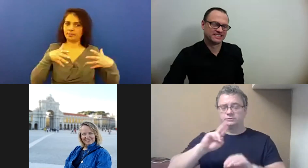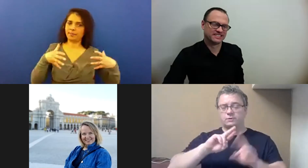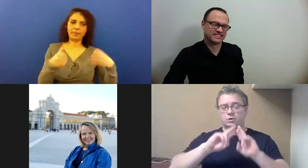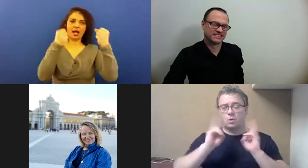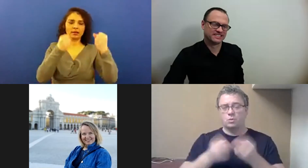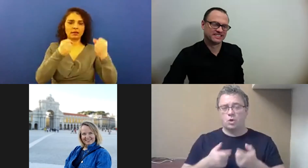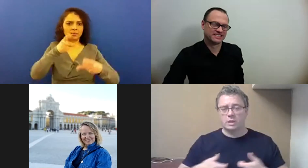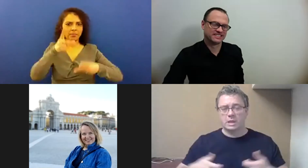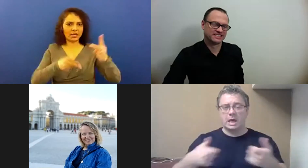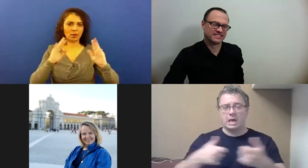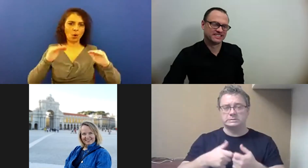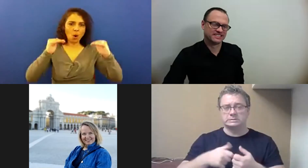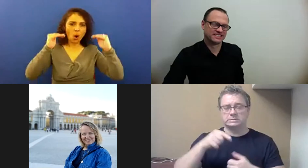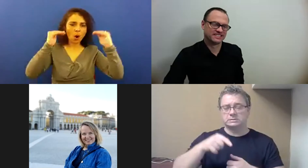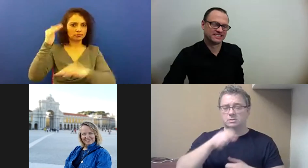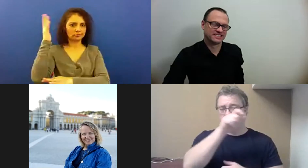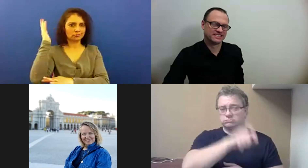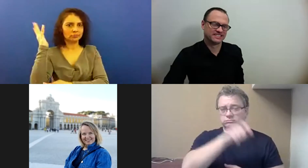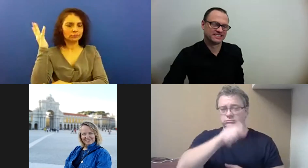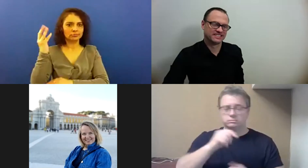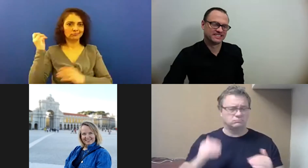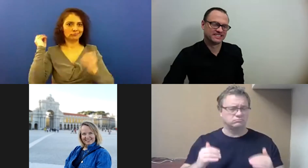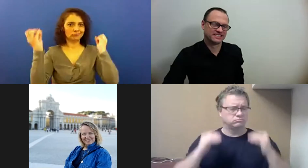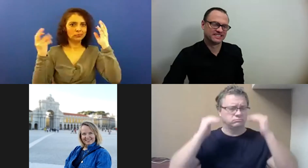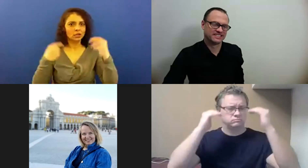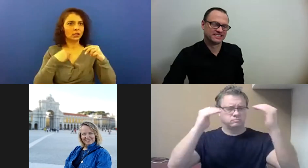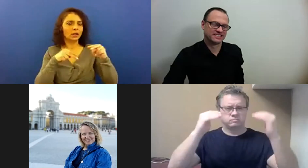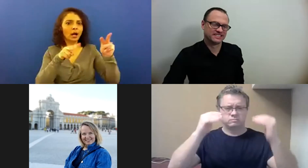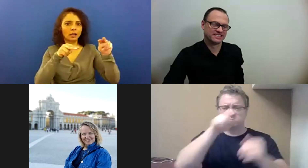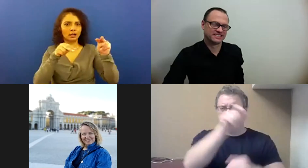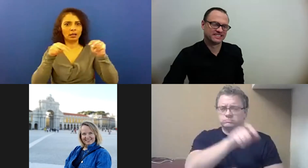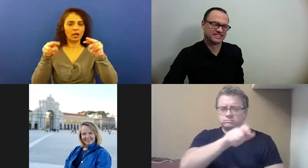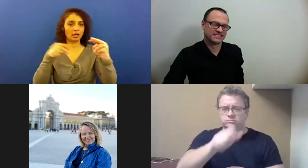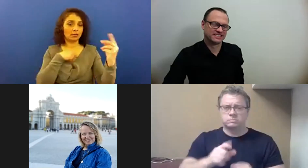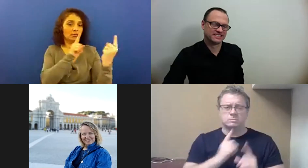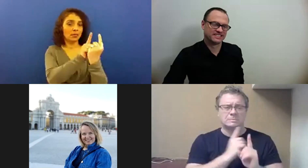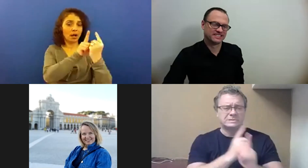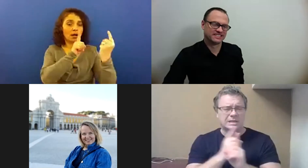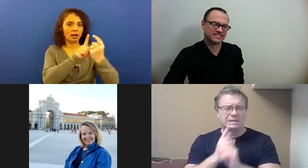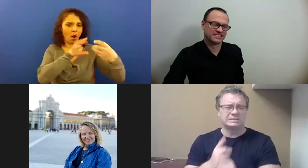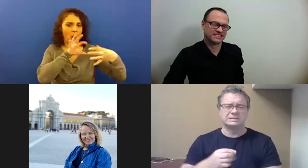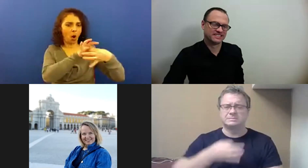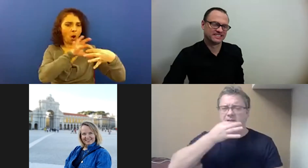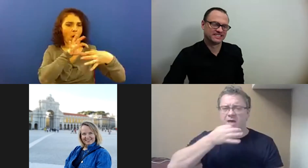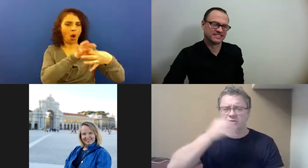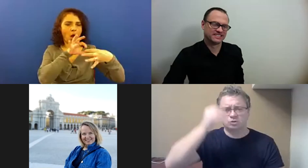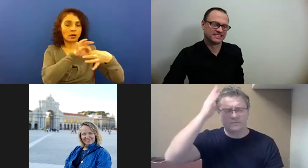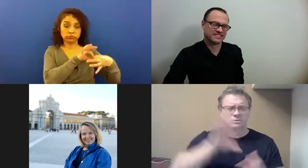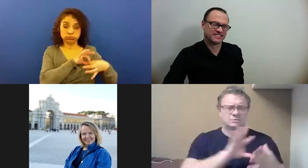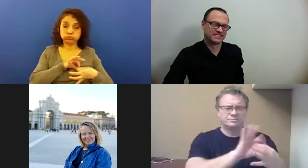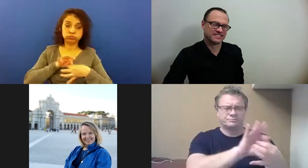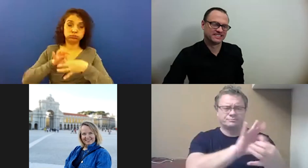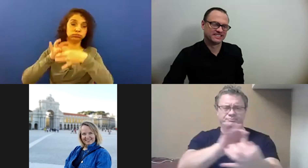In 2015, I attended my first World Congress in Istanbul, met again very high-level deaf